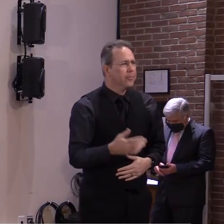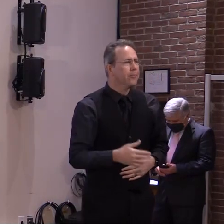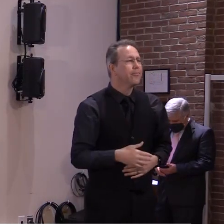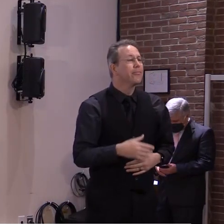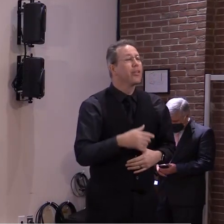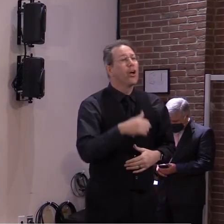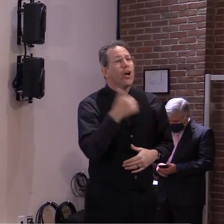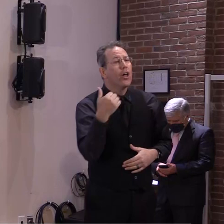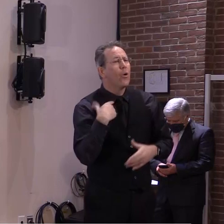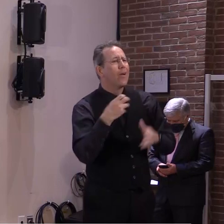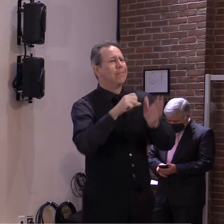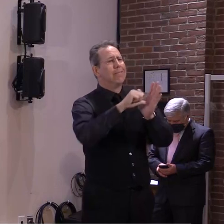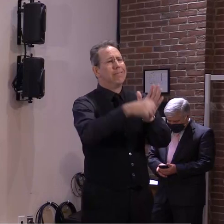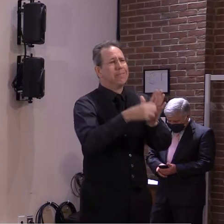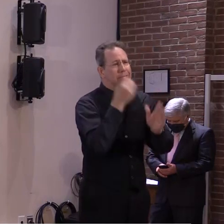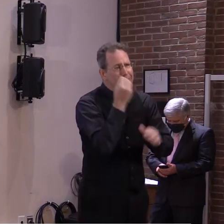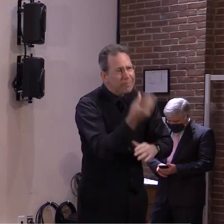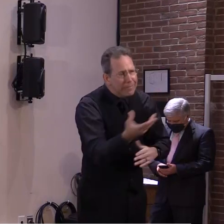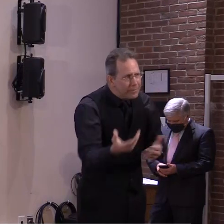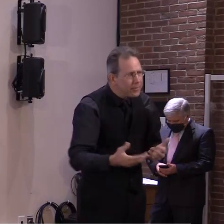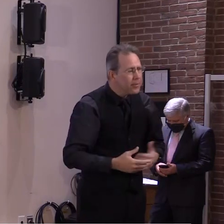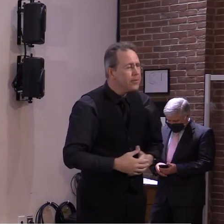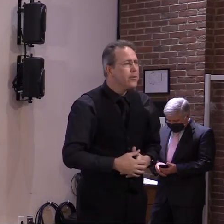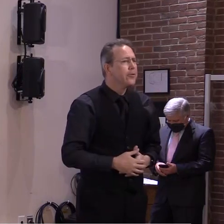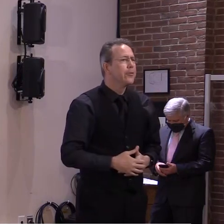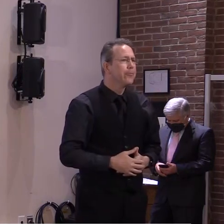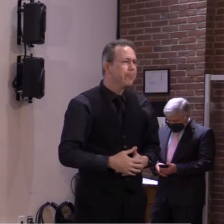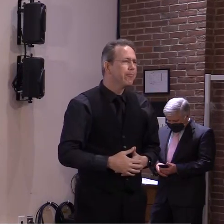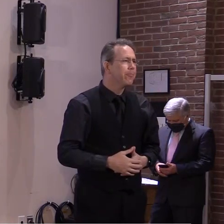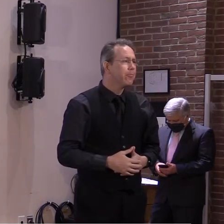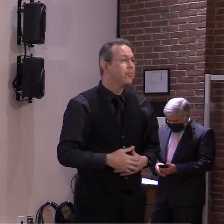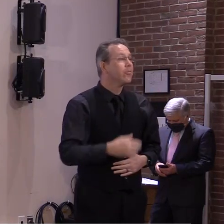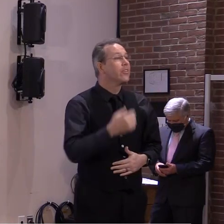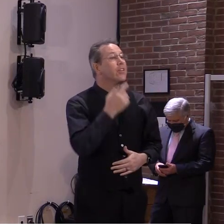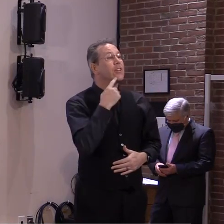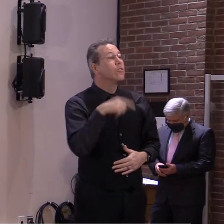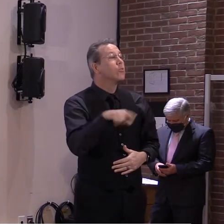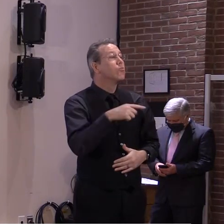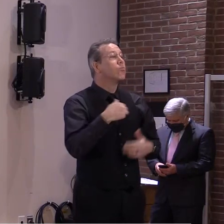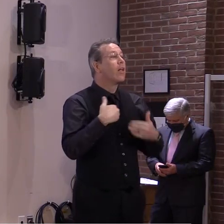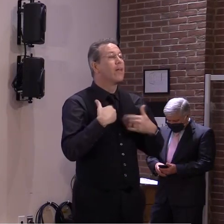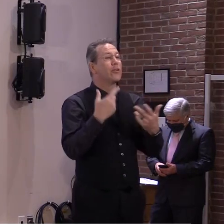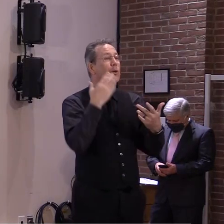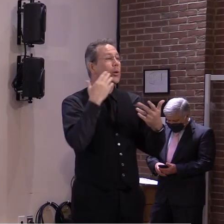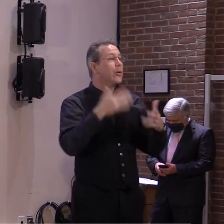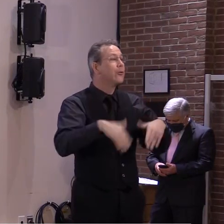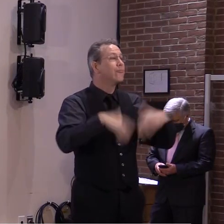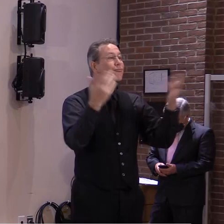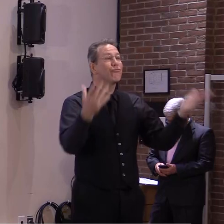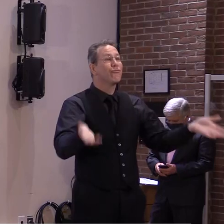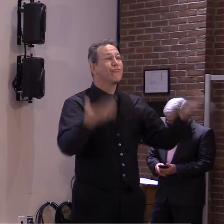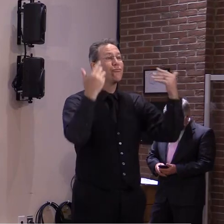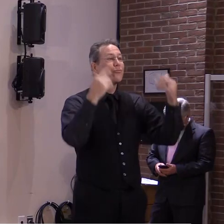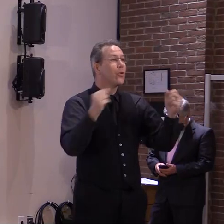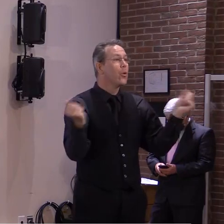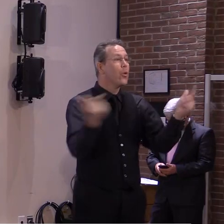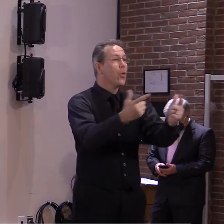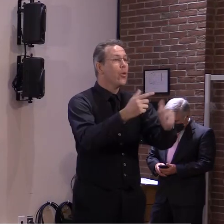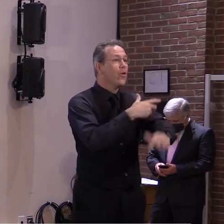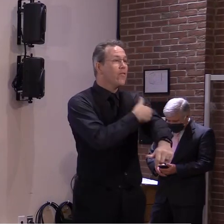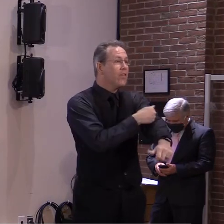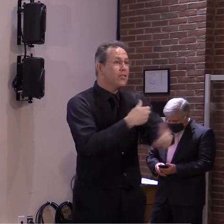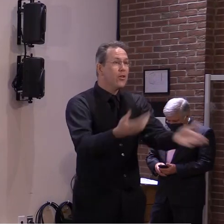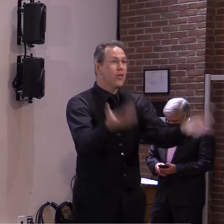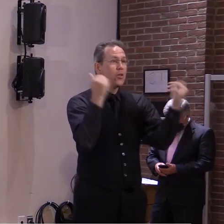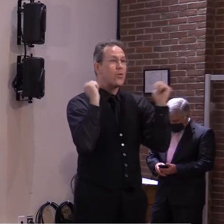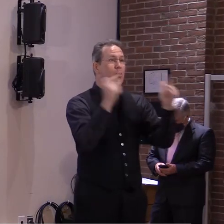today, that we'll just start vaccinating them now and that will take care of everything. But the reality is, you know, that